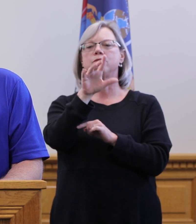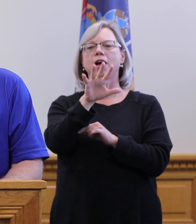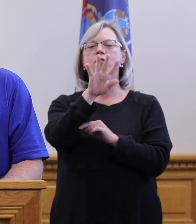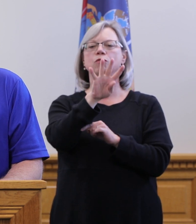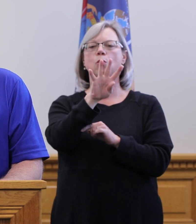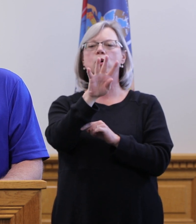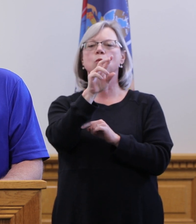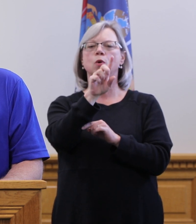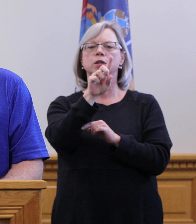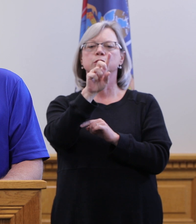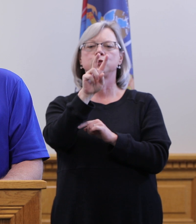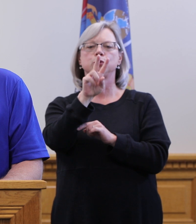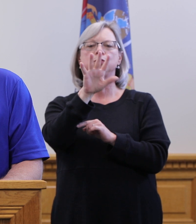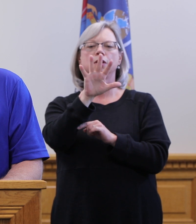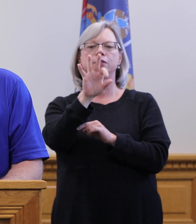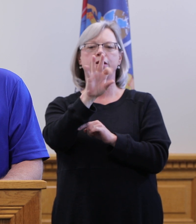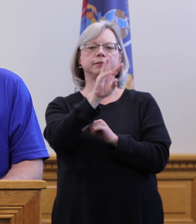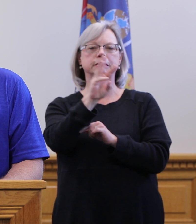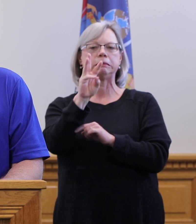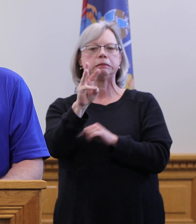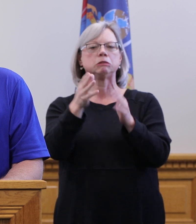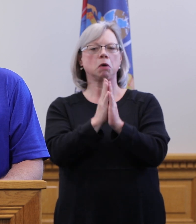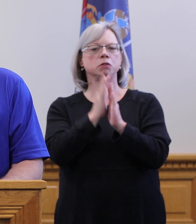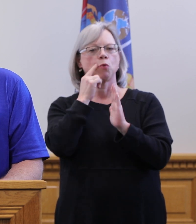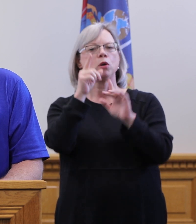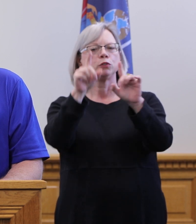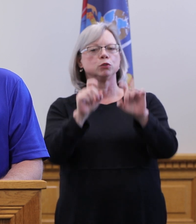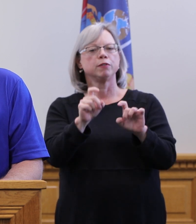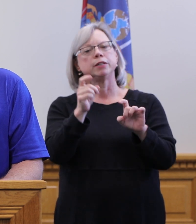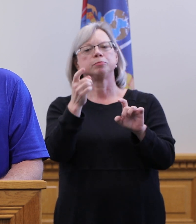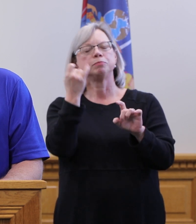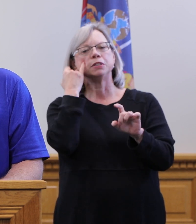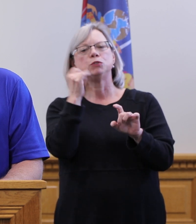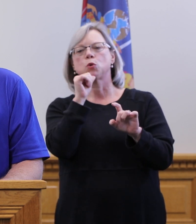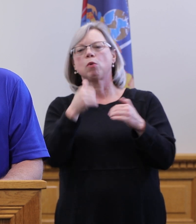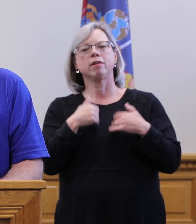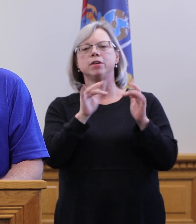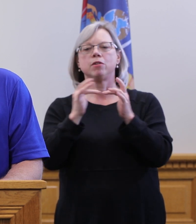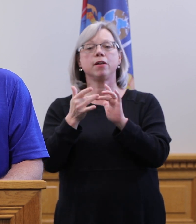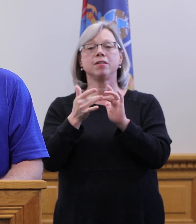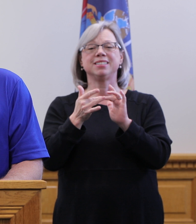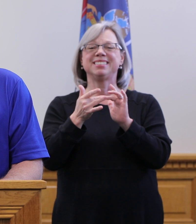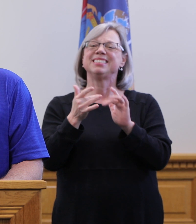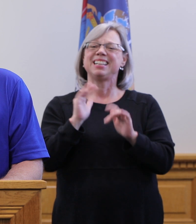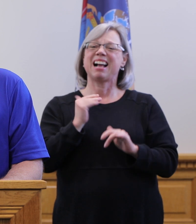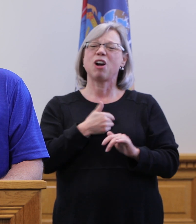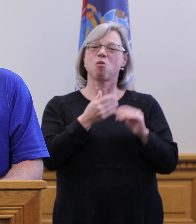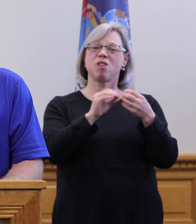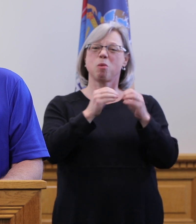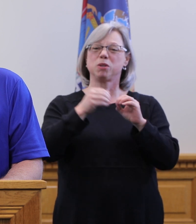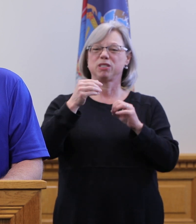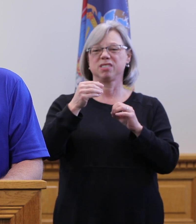COVID-19 reports have unfortunately taken a step back this week. Our 7-day positivity rate jumped from 1.4% last